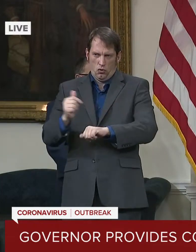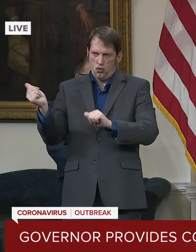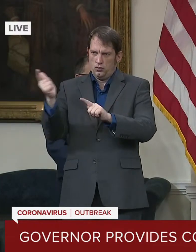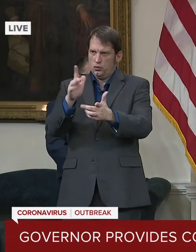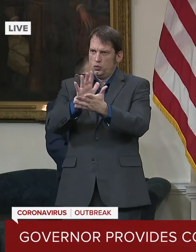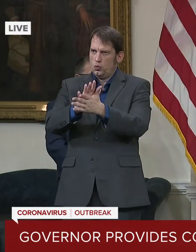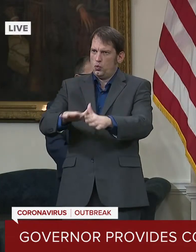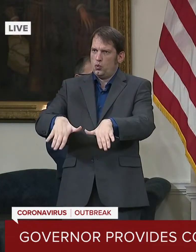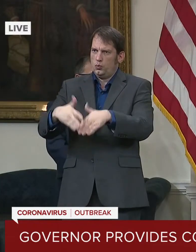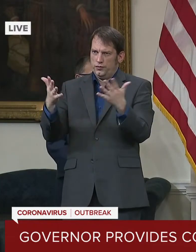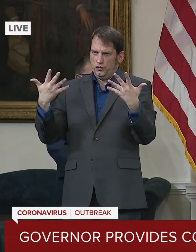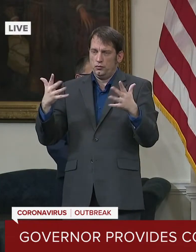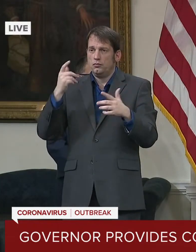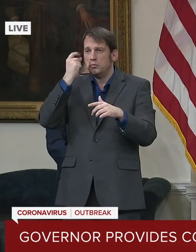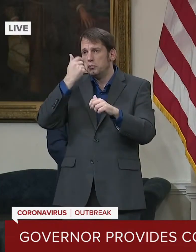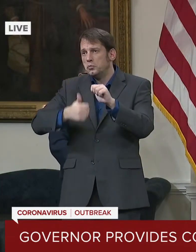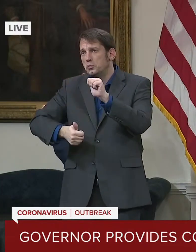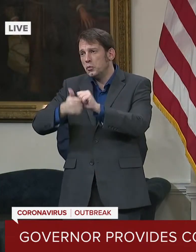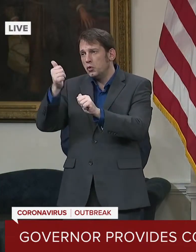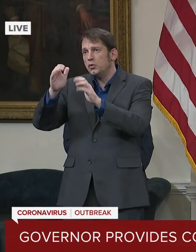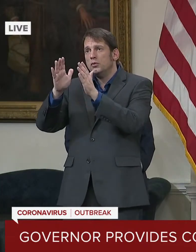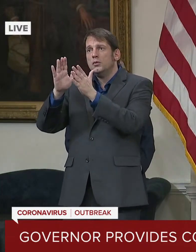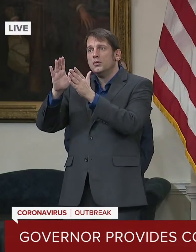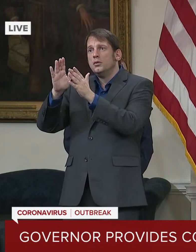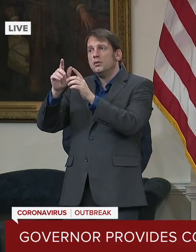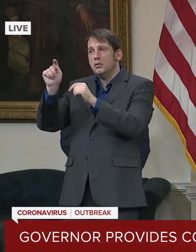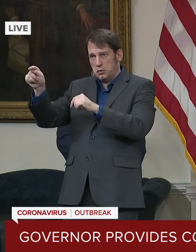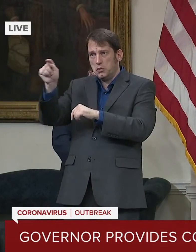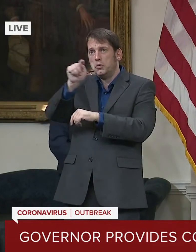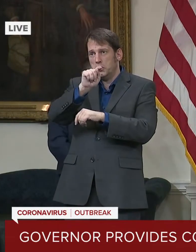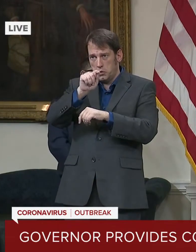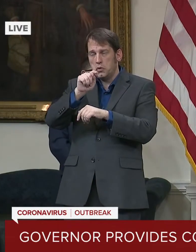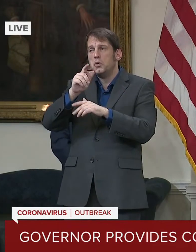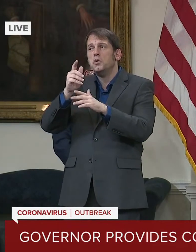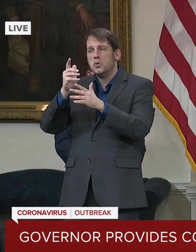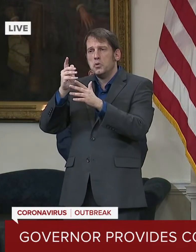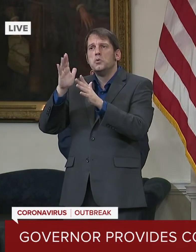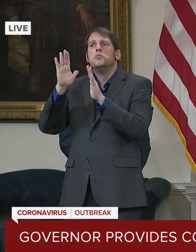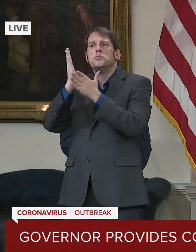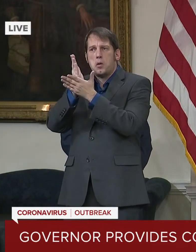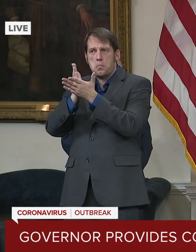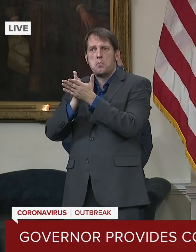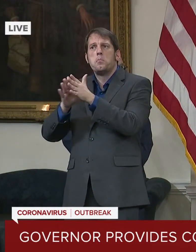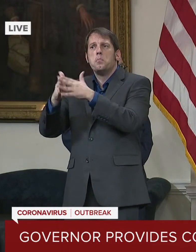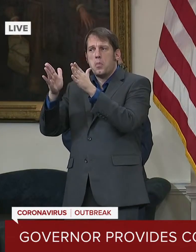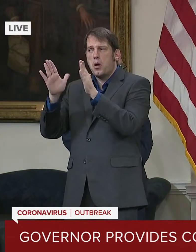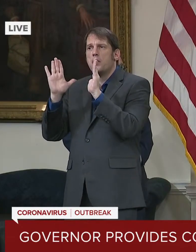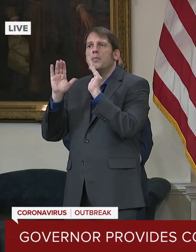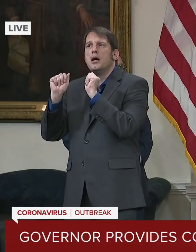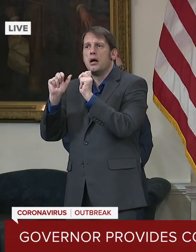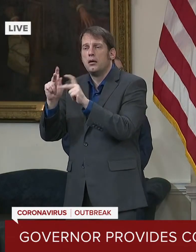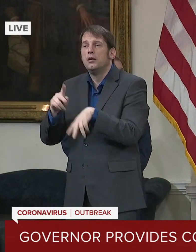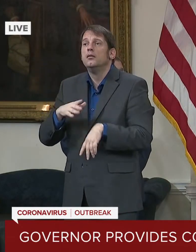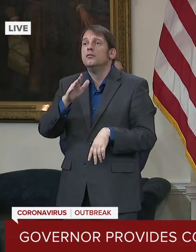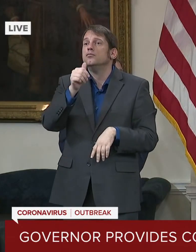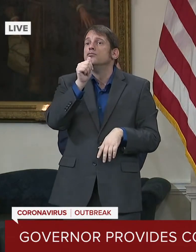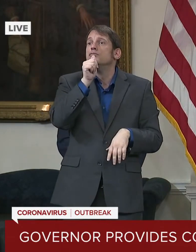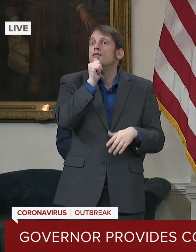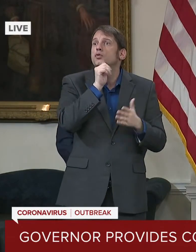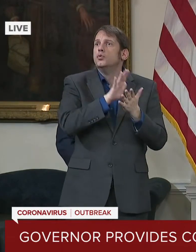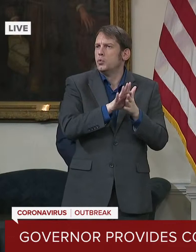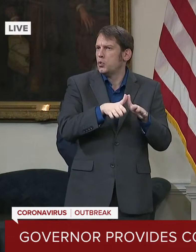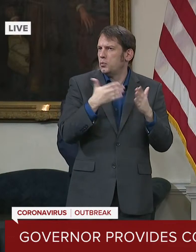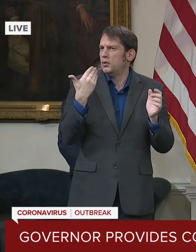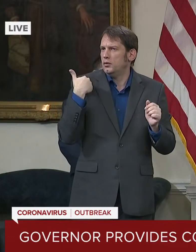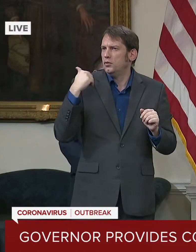did bring at least some of the kids back in. All of the private schools opened in August. We now have 5 or 6 months of metrics with